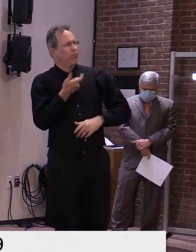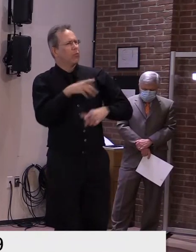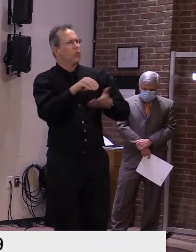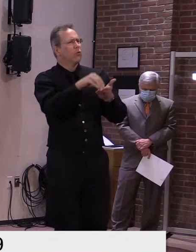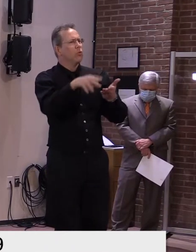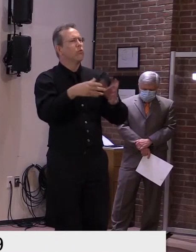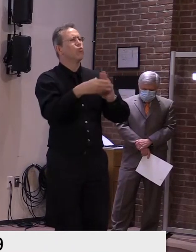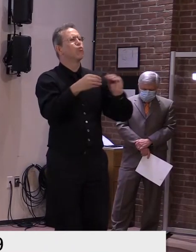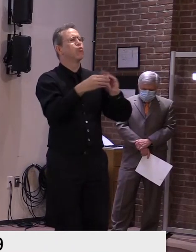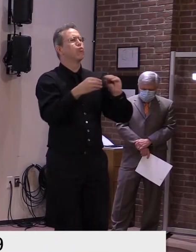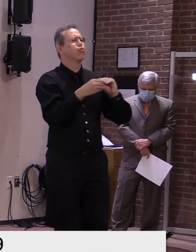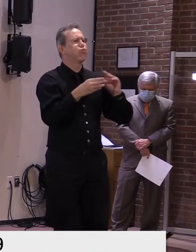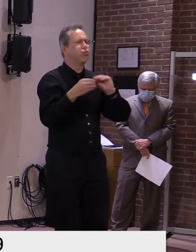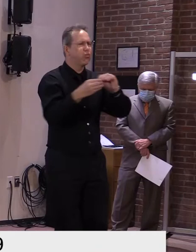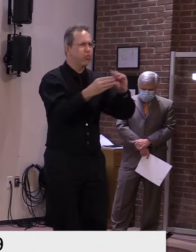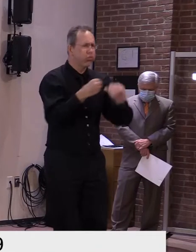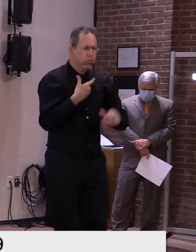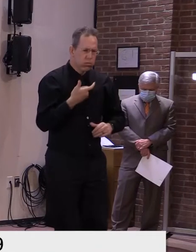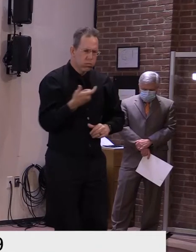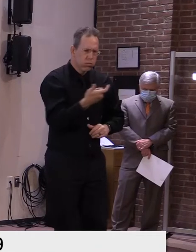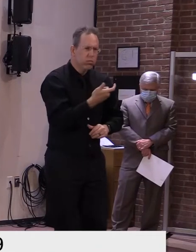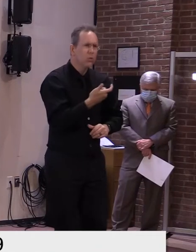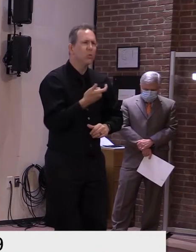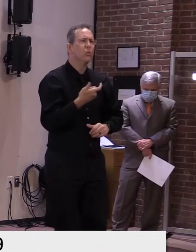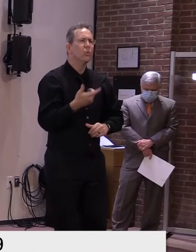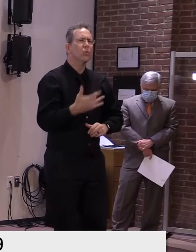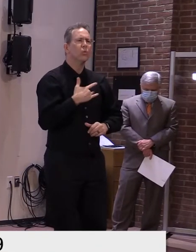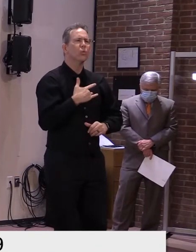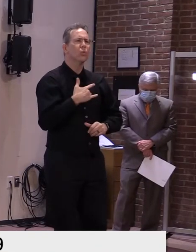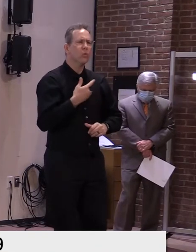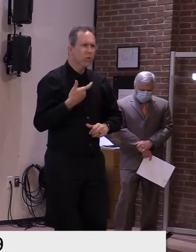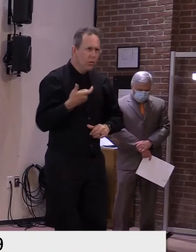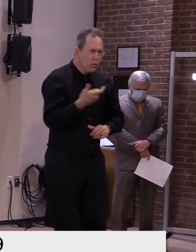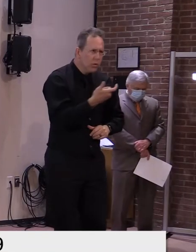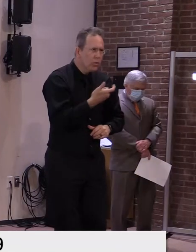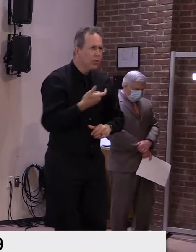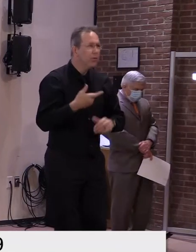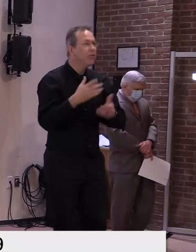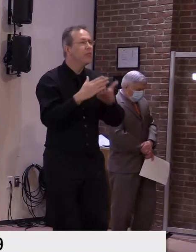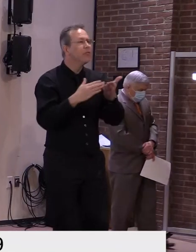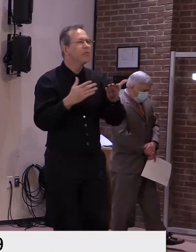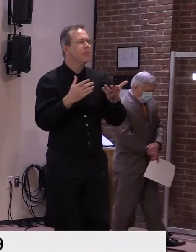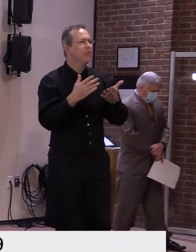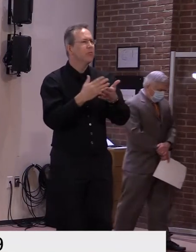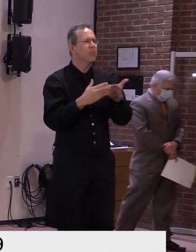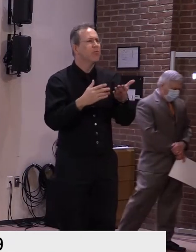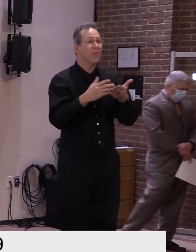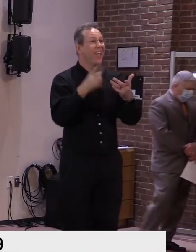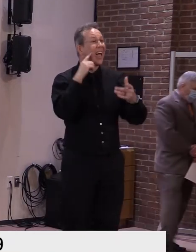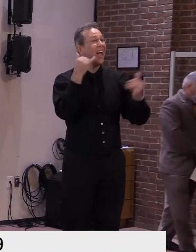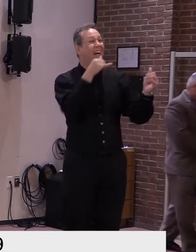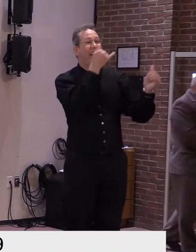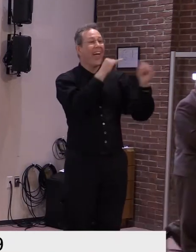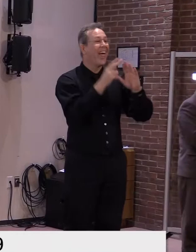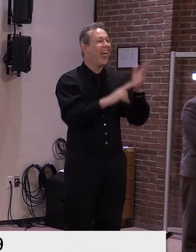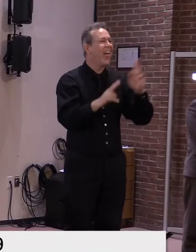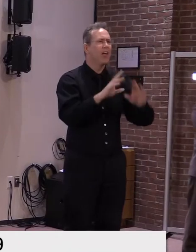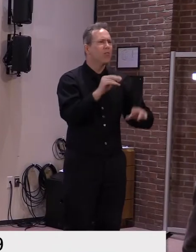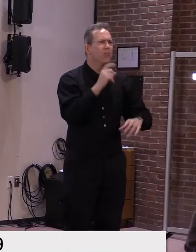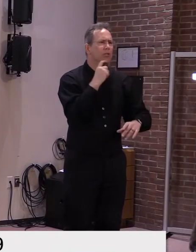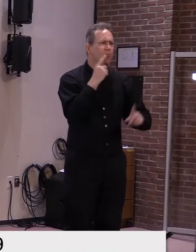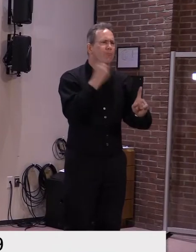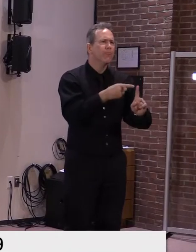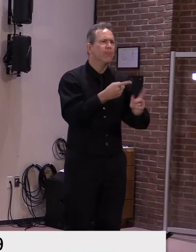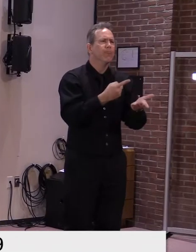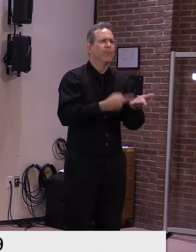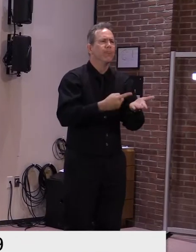state. And what they shared was not cookie cutter. As the governor said, some ideas were specific. A crossing guard, more